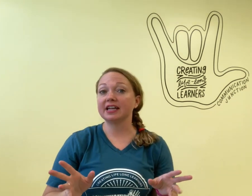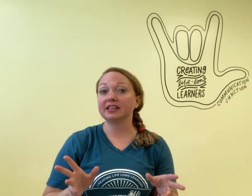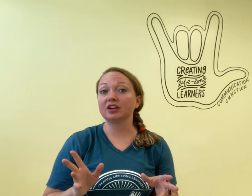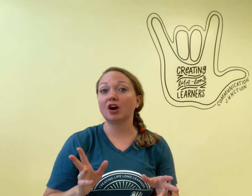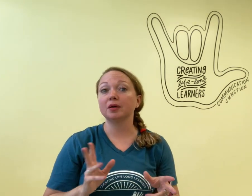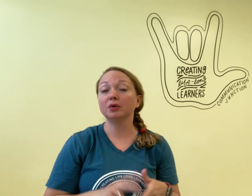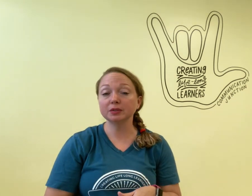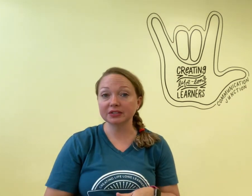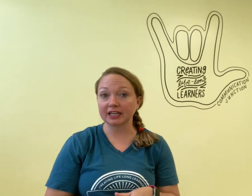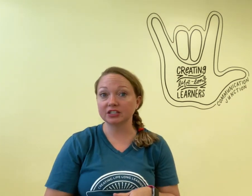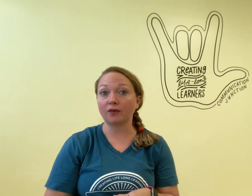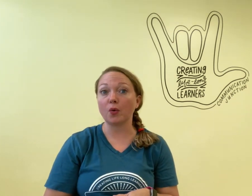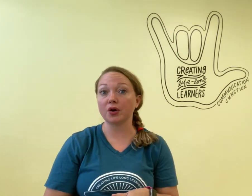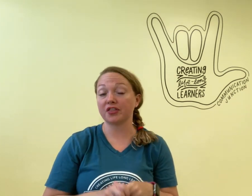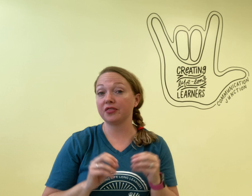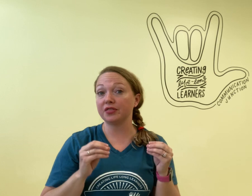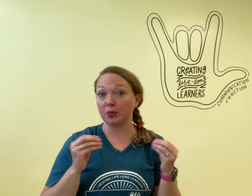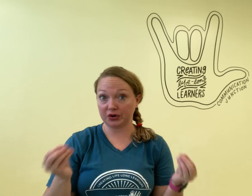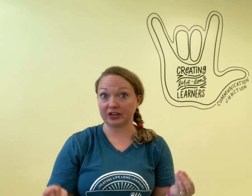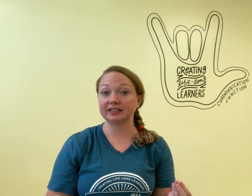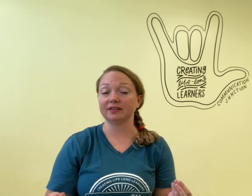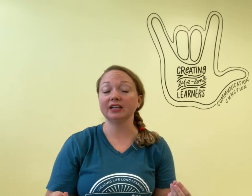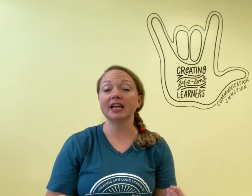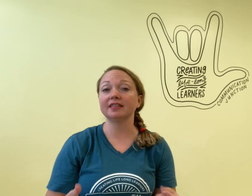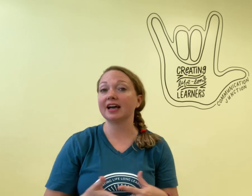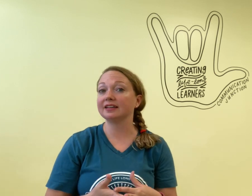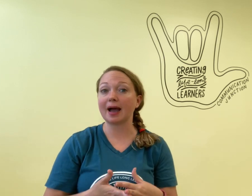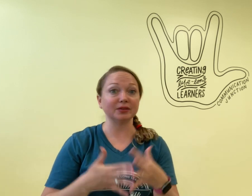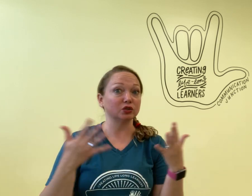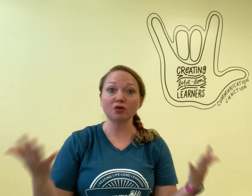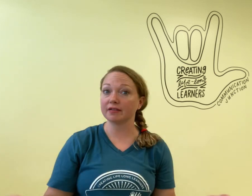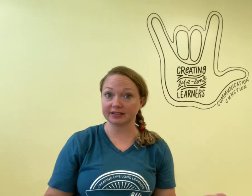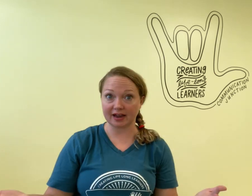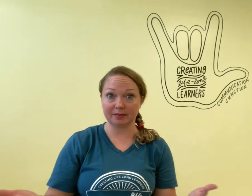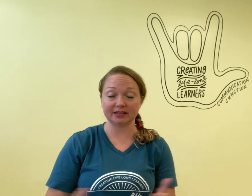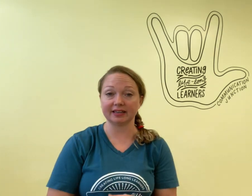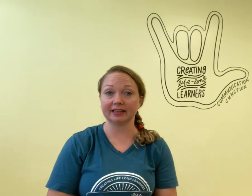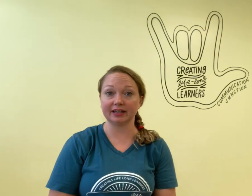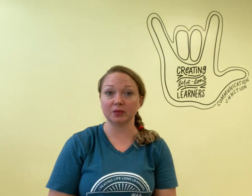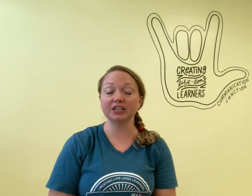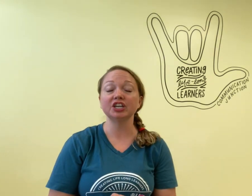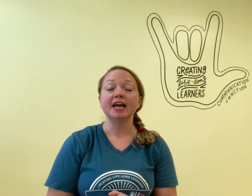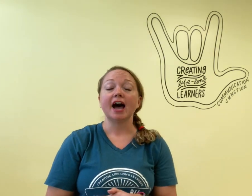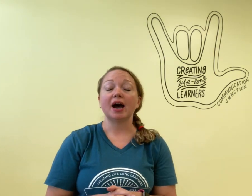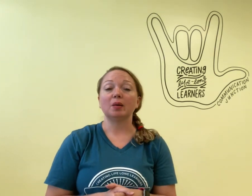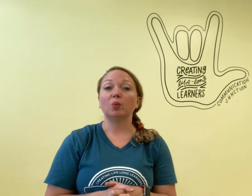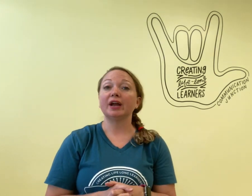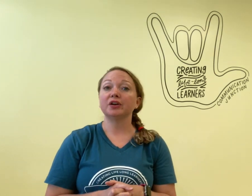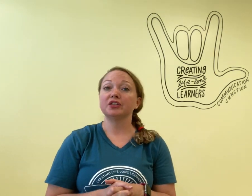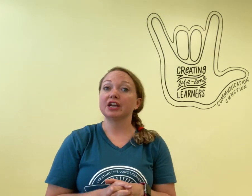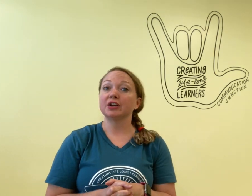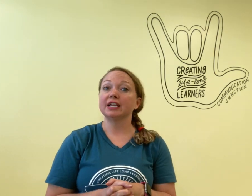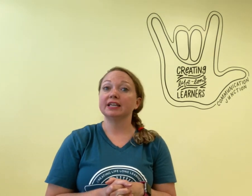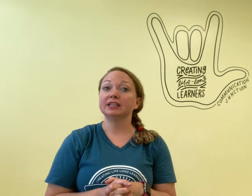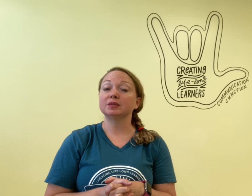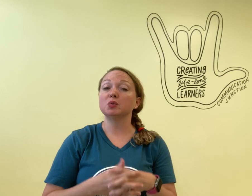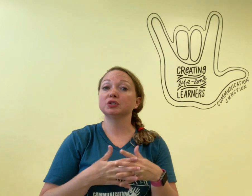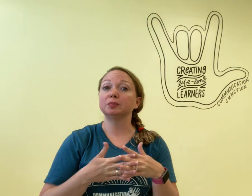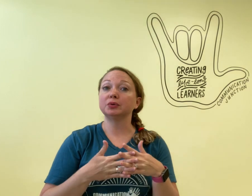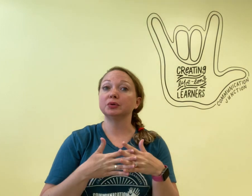there are multiple signs for the word Thanksgiving, and that happens all the time in sign language, where there is multiple